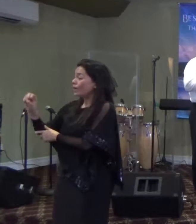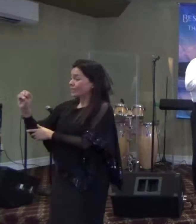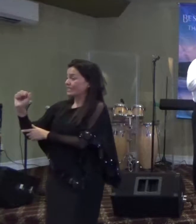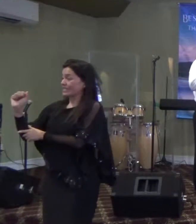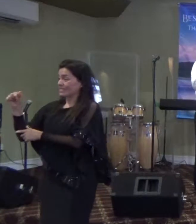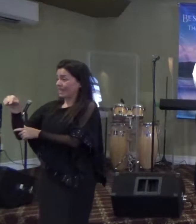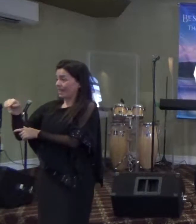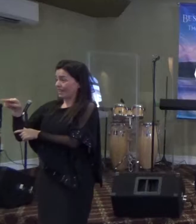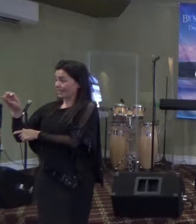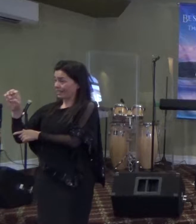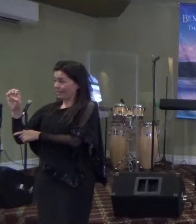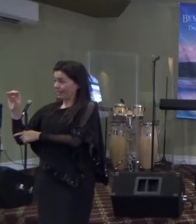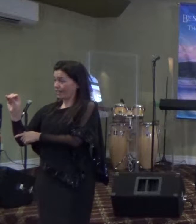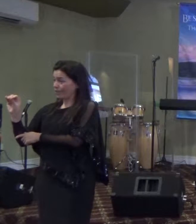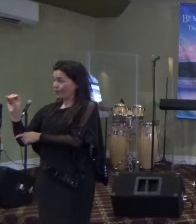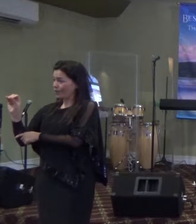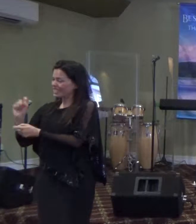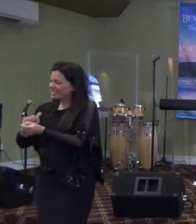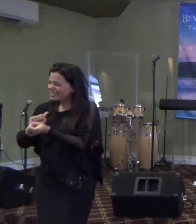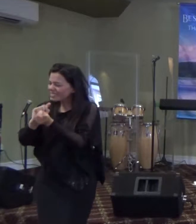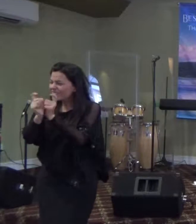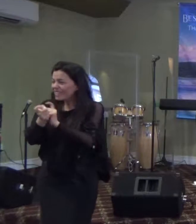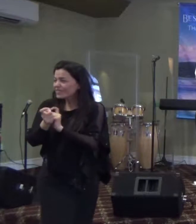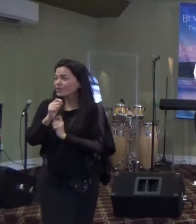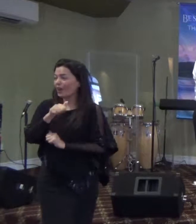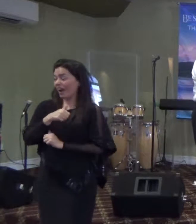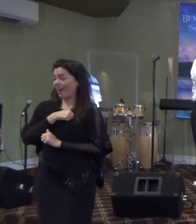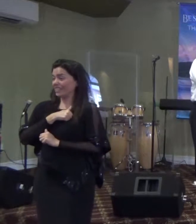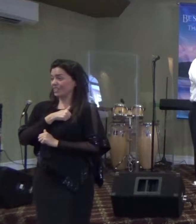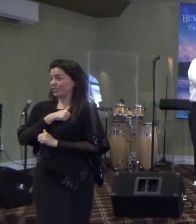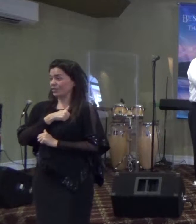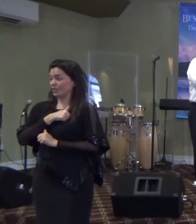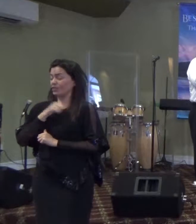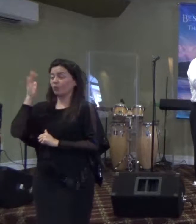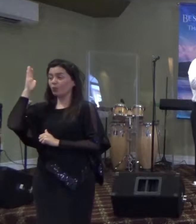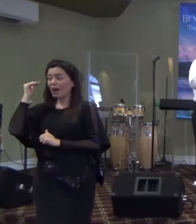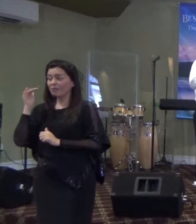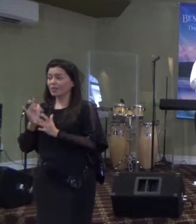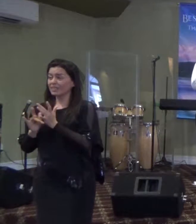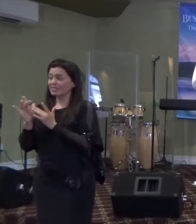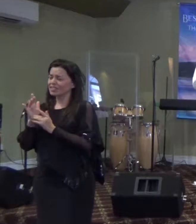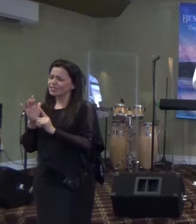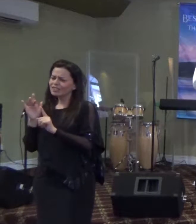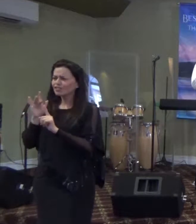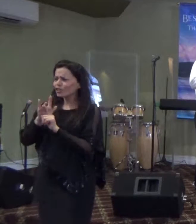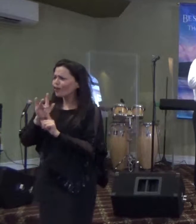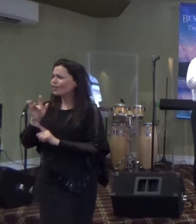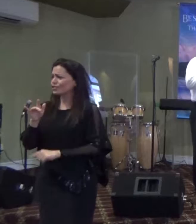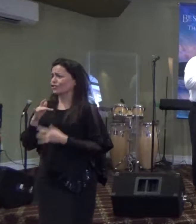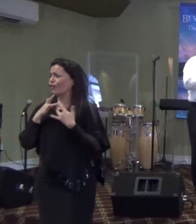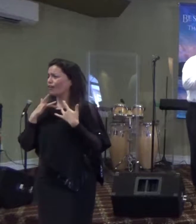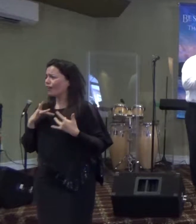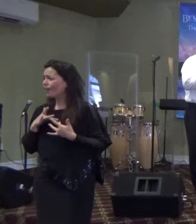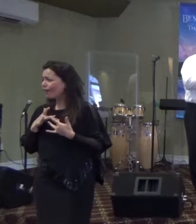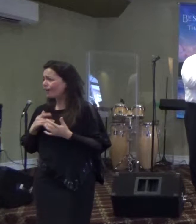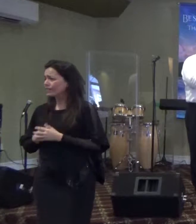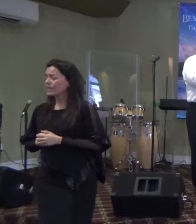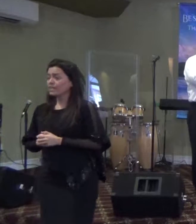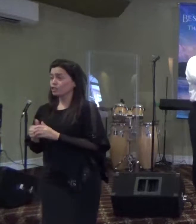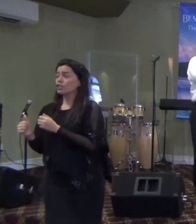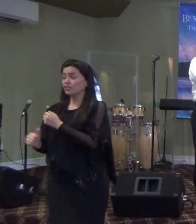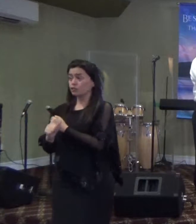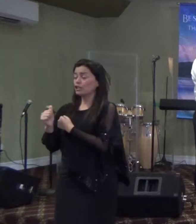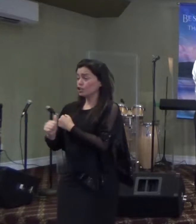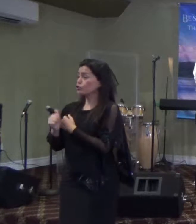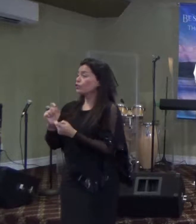of Zacchaeus con la presencia de Jesús? with the presence of Jesus. Esta es una actitud muy peligrosa, This is a very